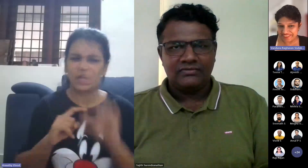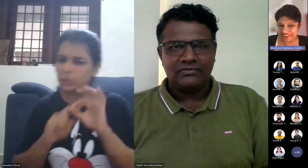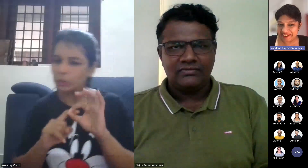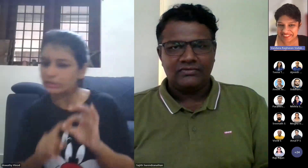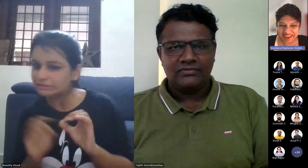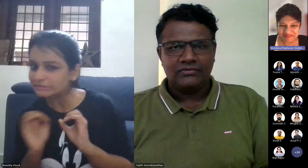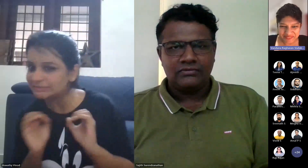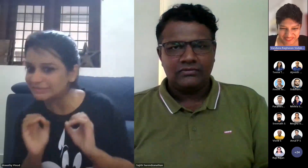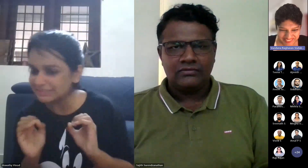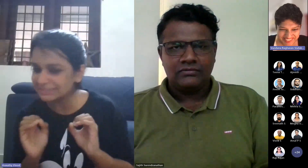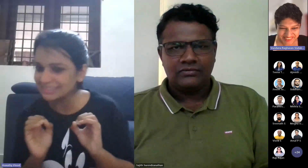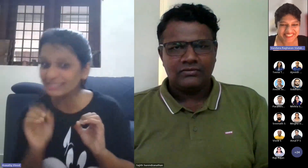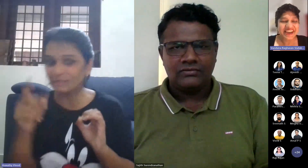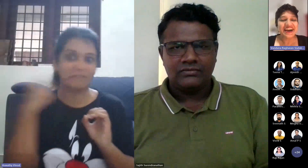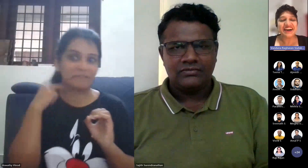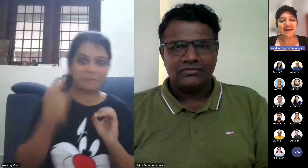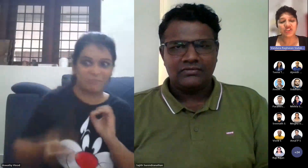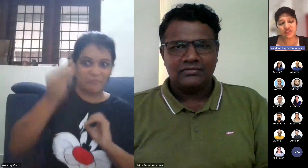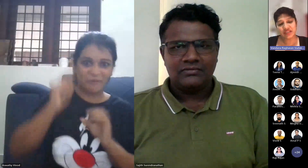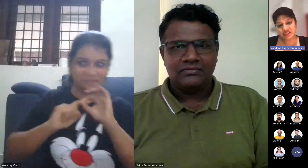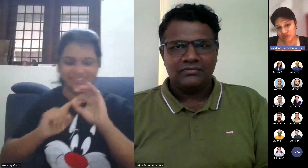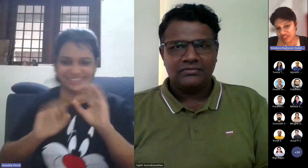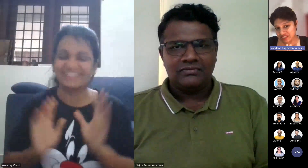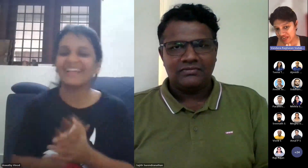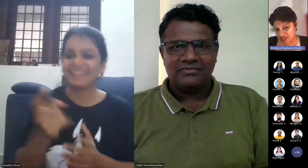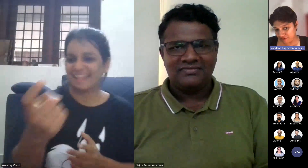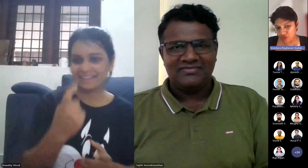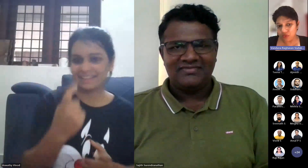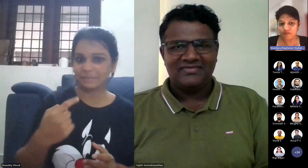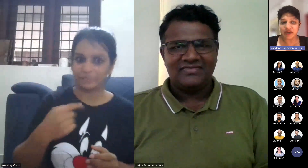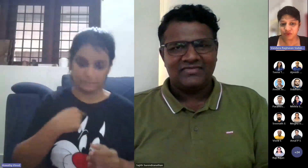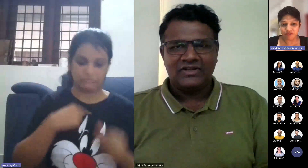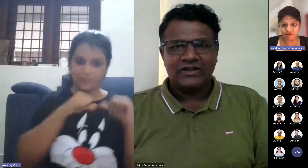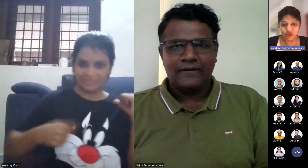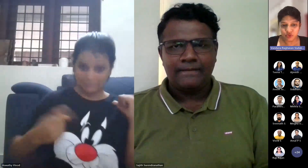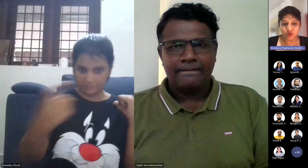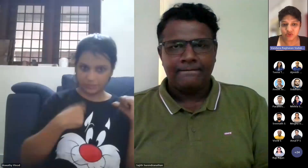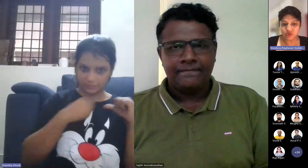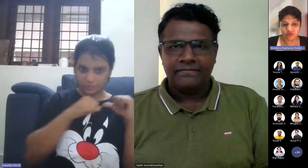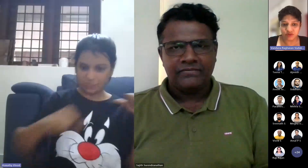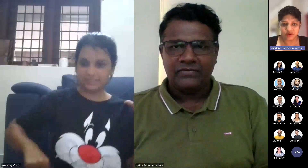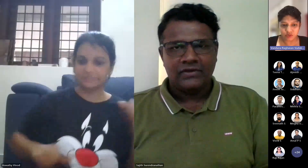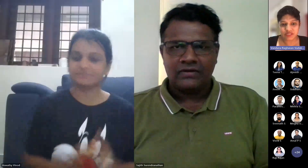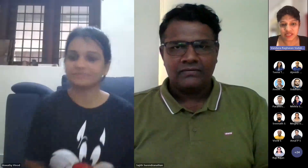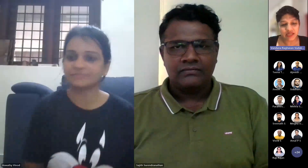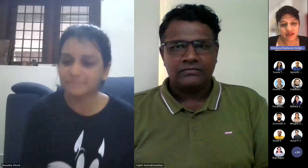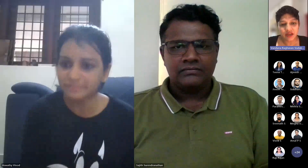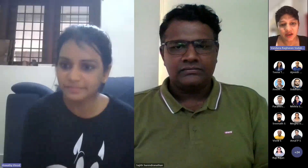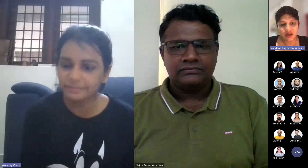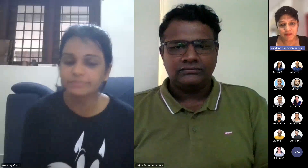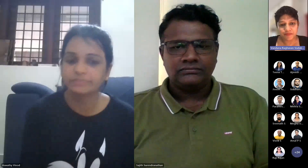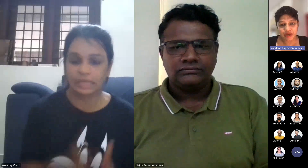have, I think I'm more curious to ask. Aswathy, this question is actually for you, but I would love for you to also, sign